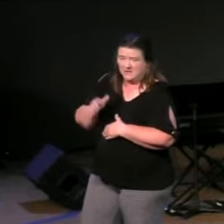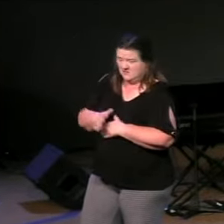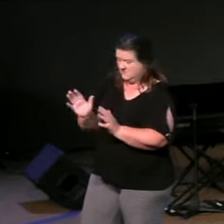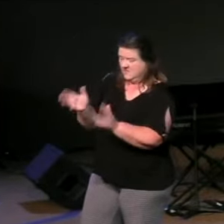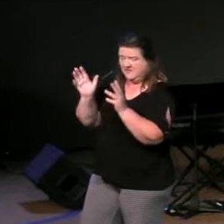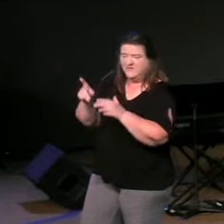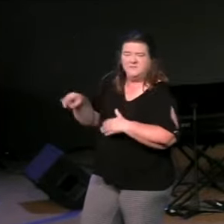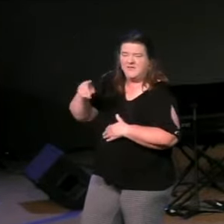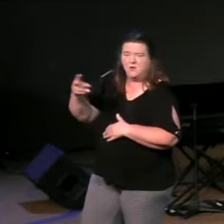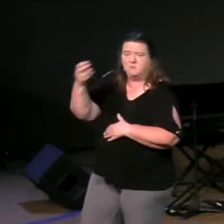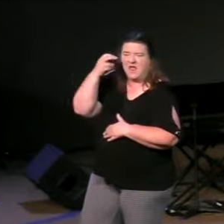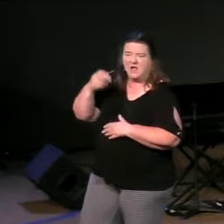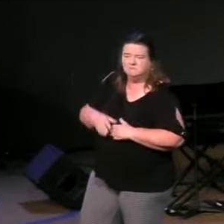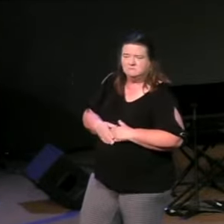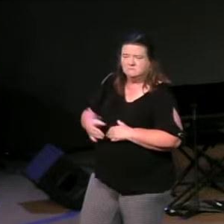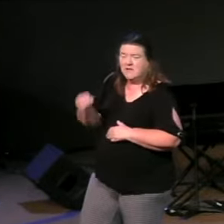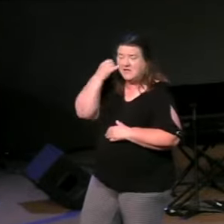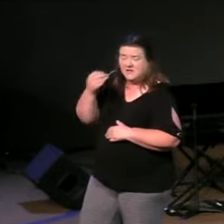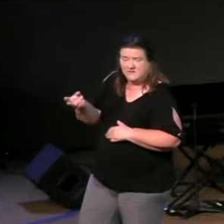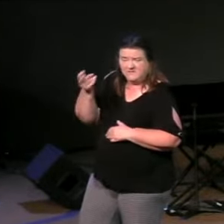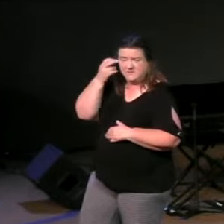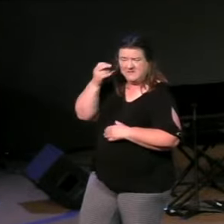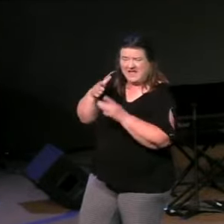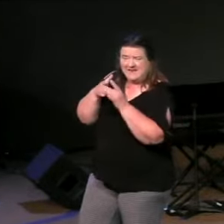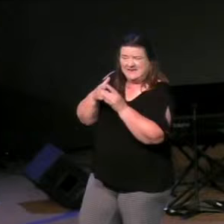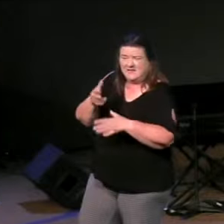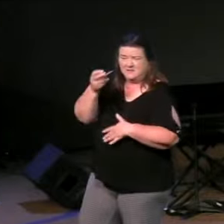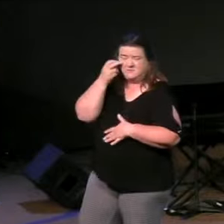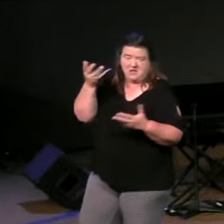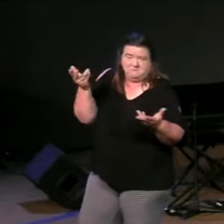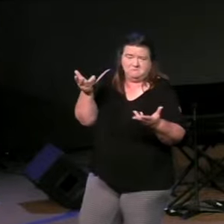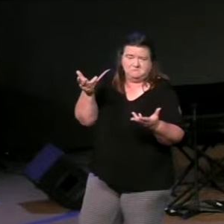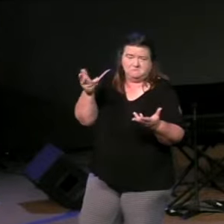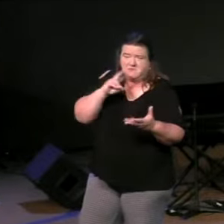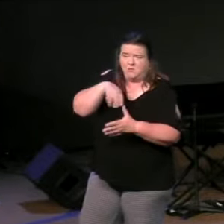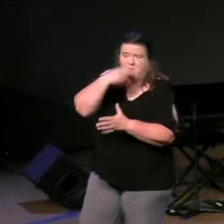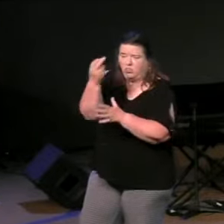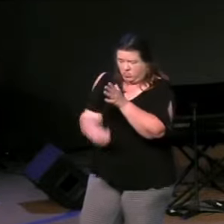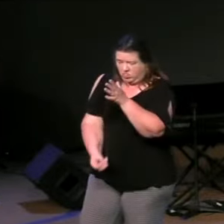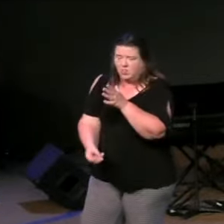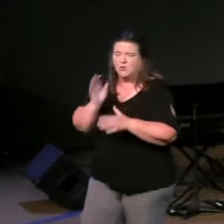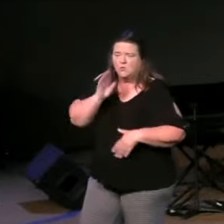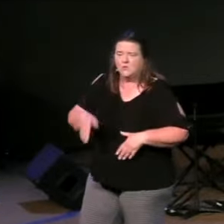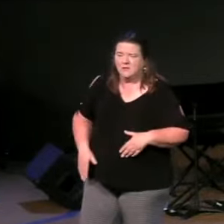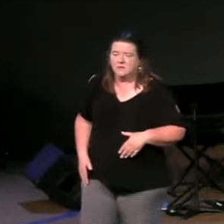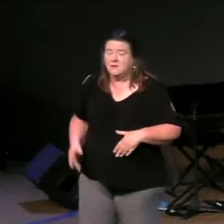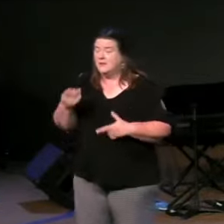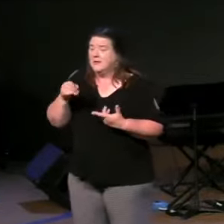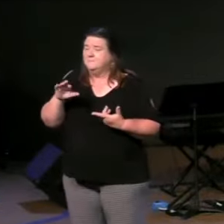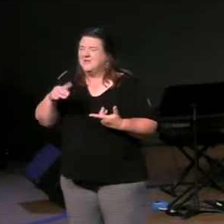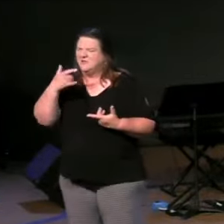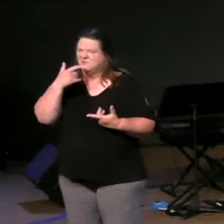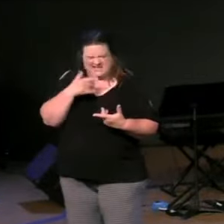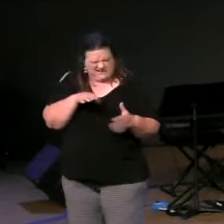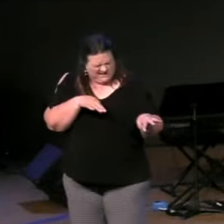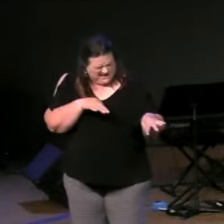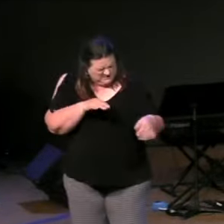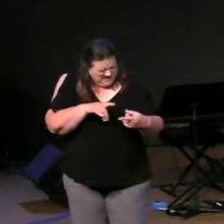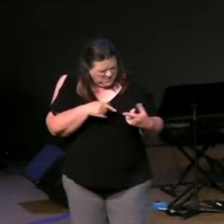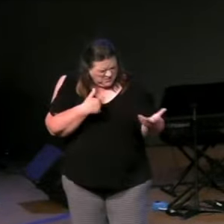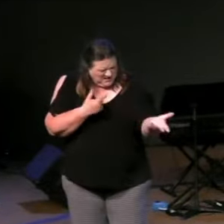blind guides. If the blind lead the blind, both will fall into a pit." Peter said, "Explain this parable to